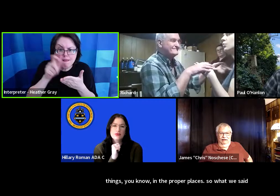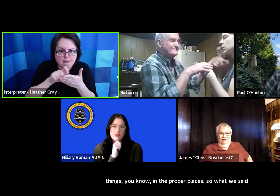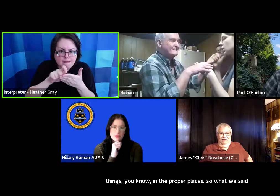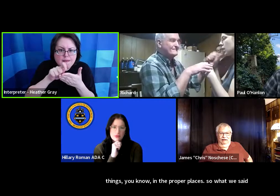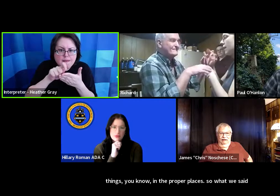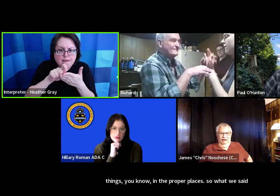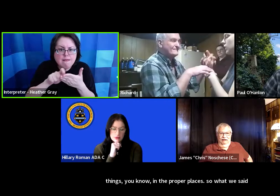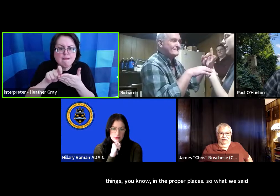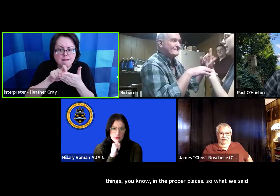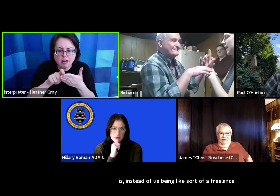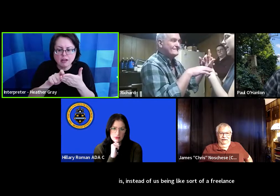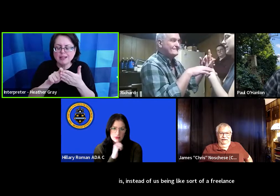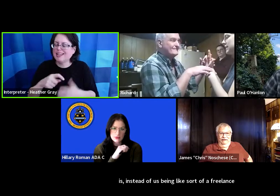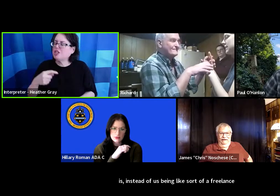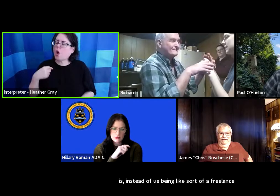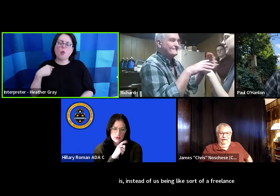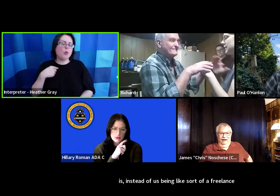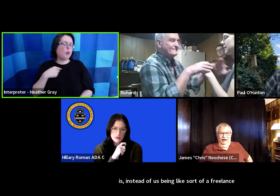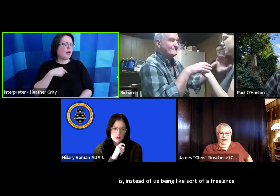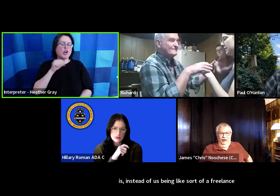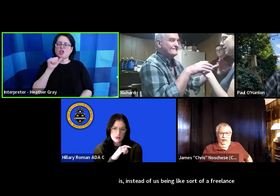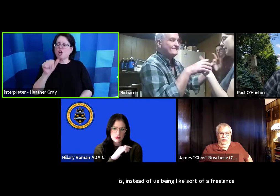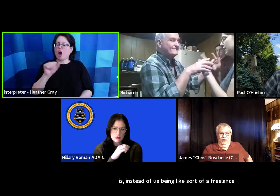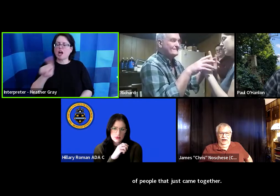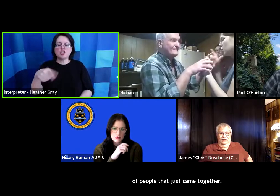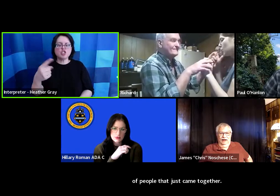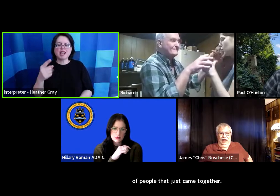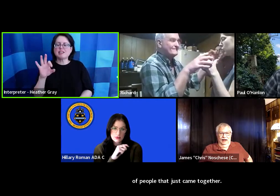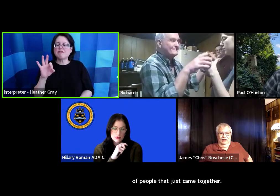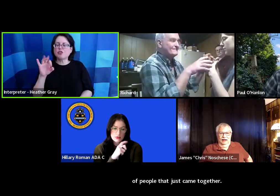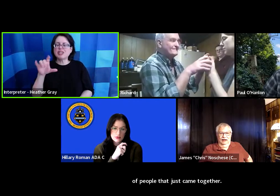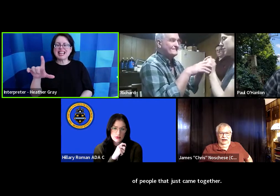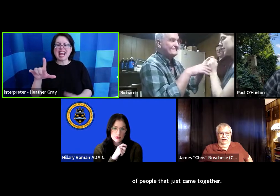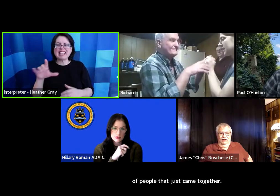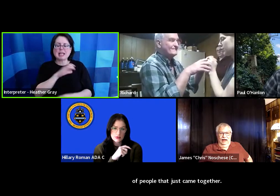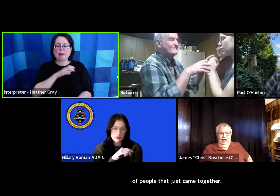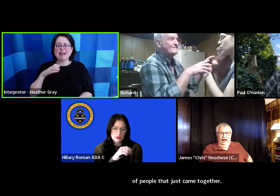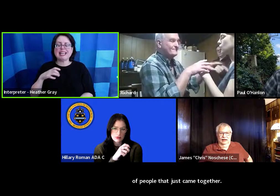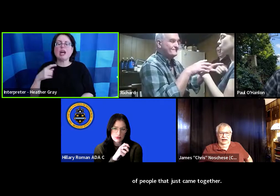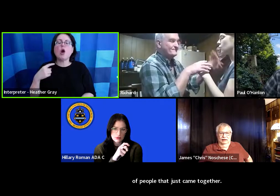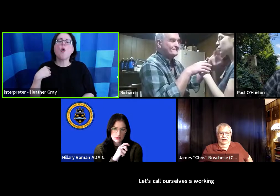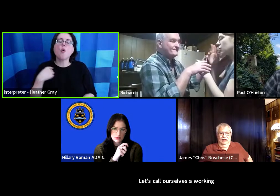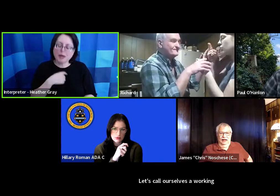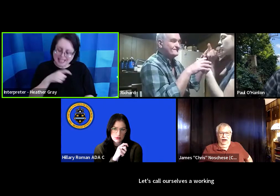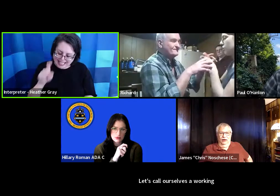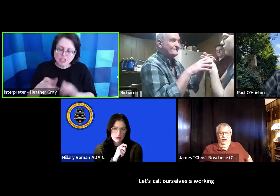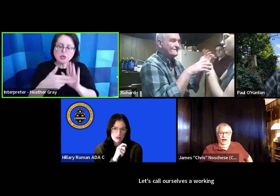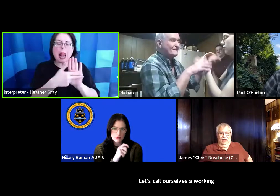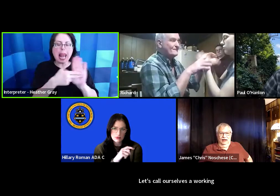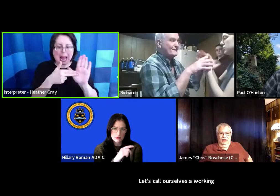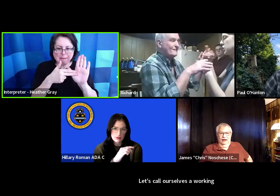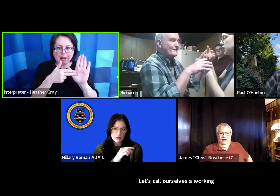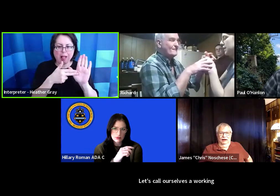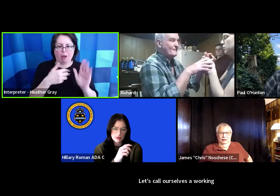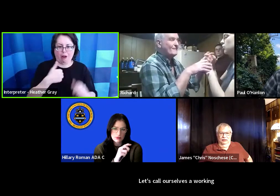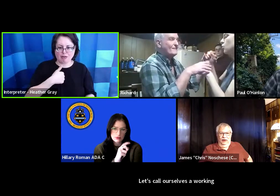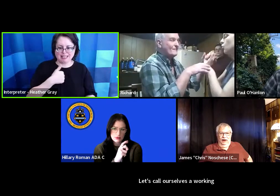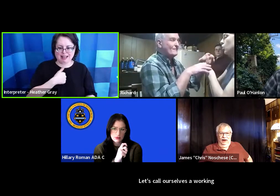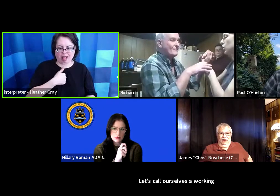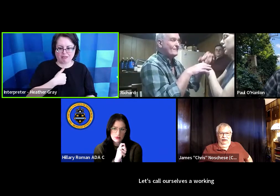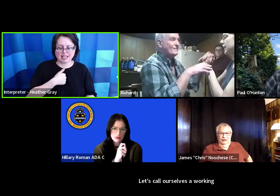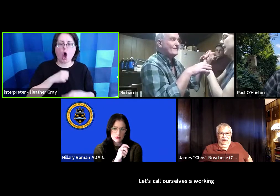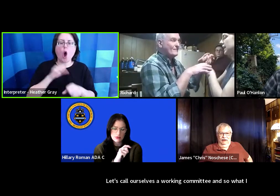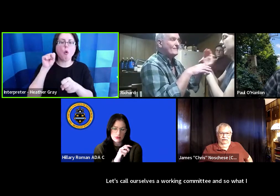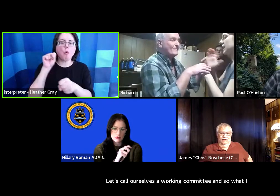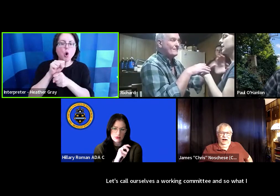committee of people that just came together, let's call ourselves a working committee. And so what